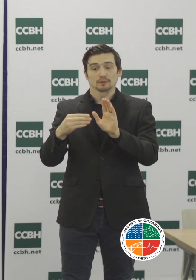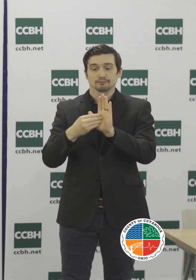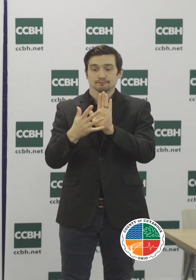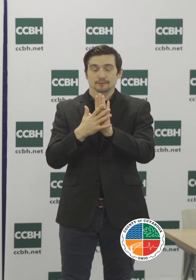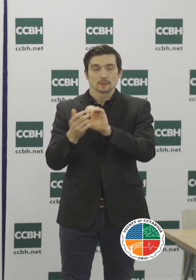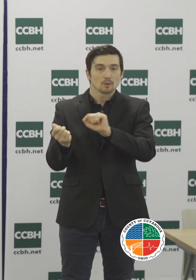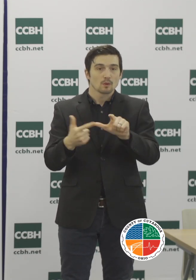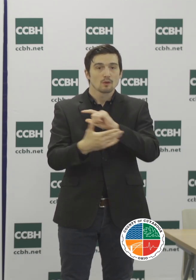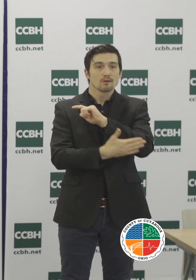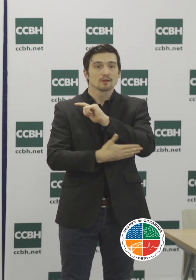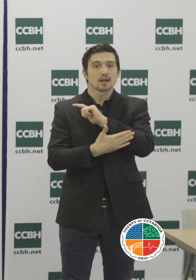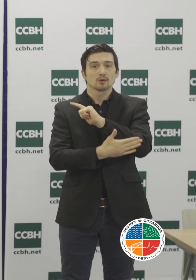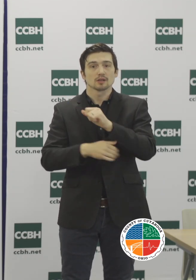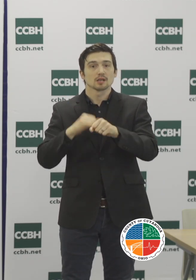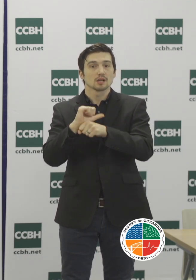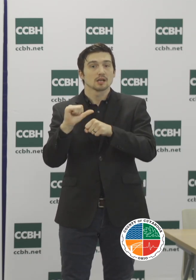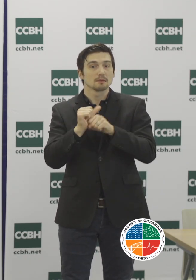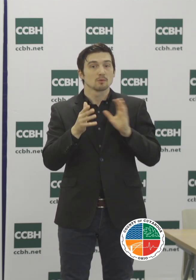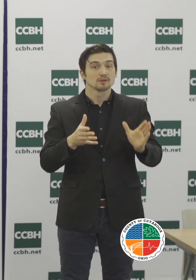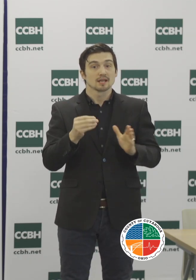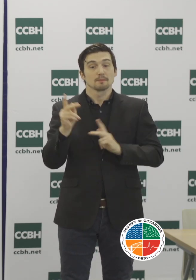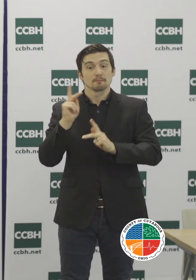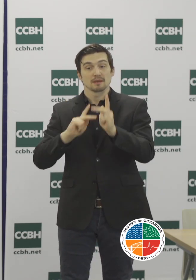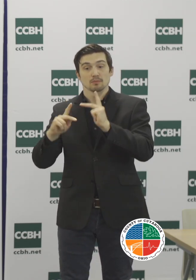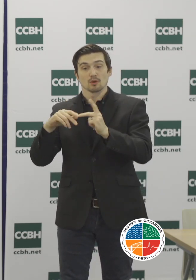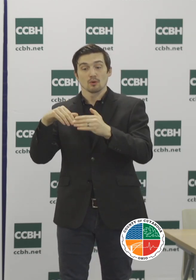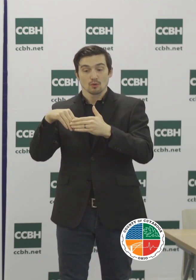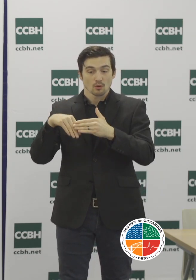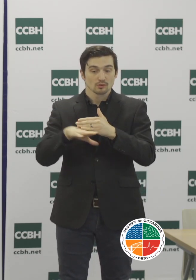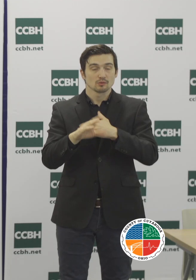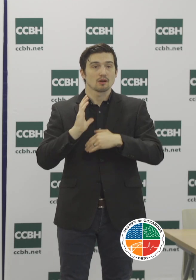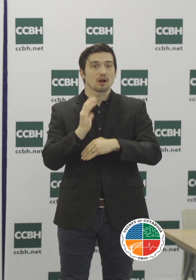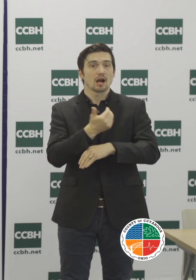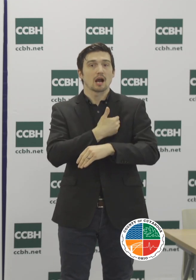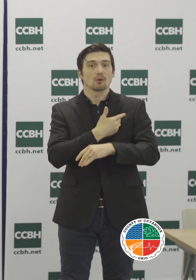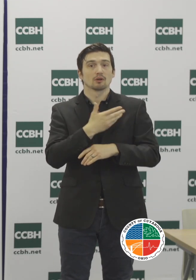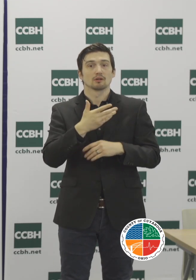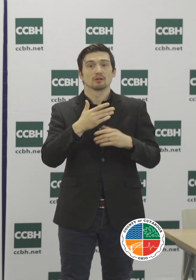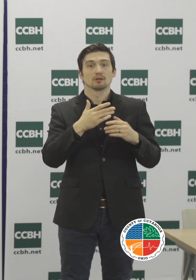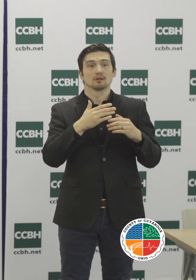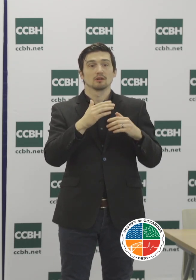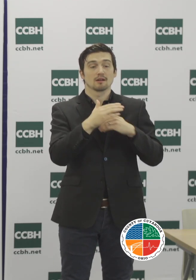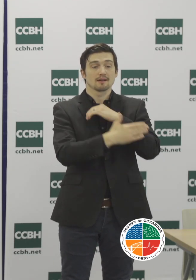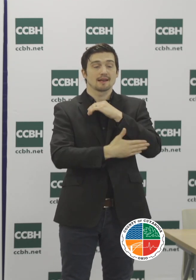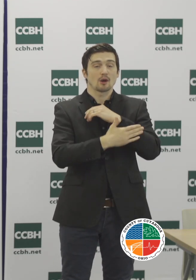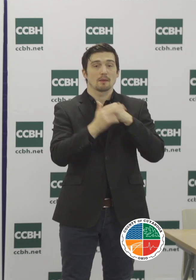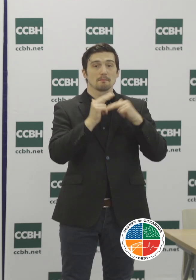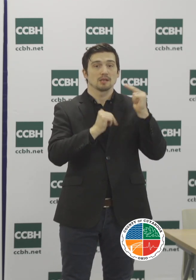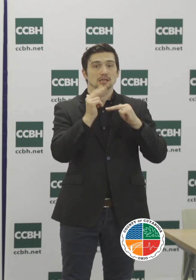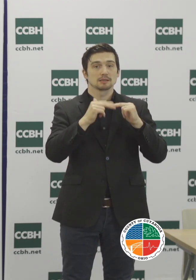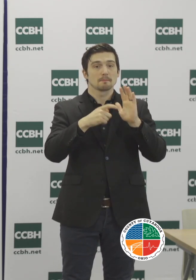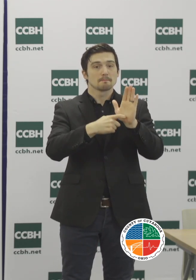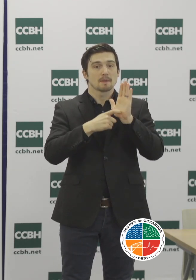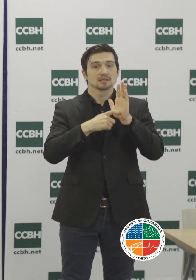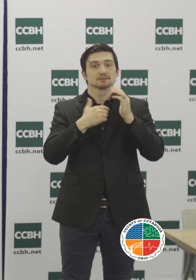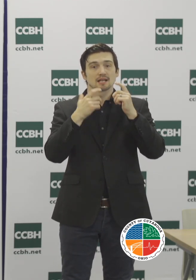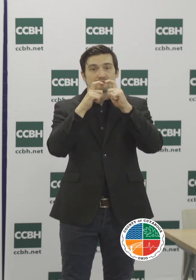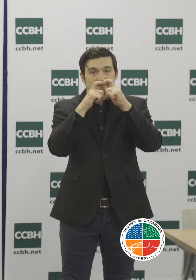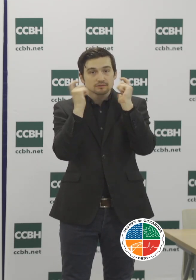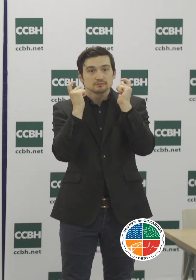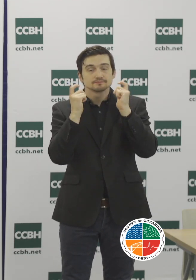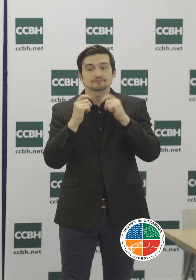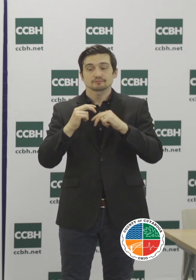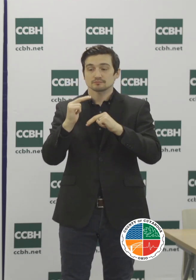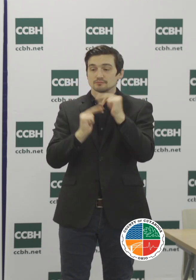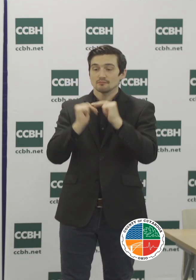county employees and people entering our county buildings must wear a face mask. While our